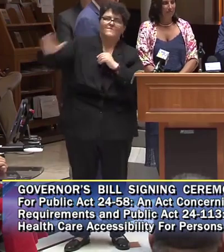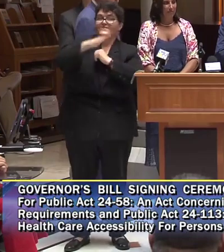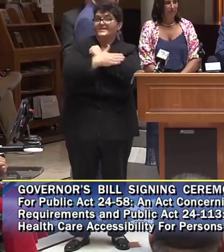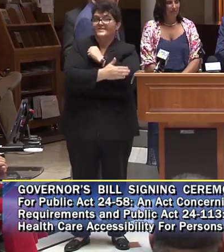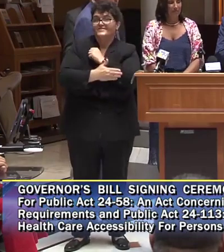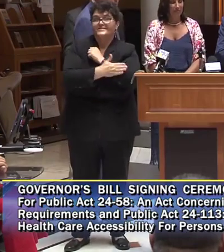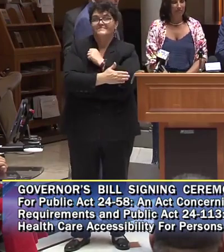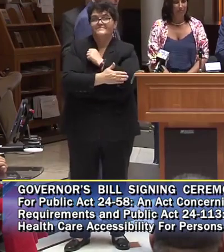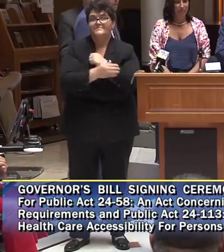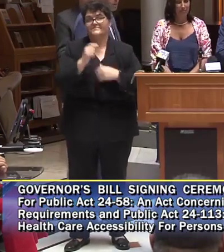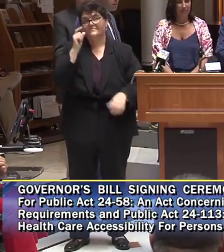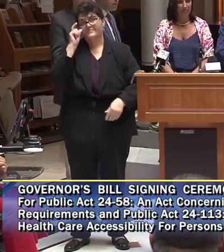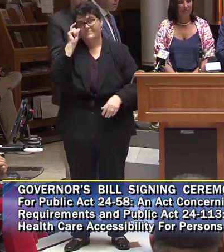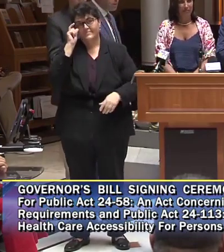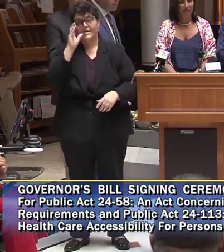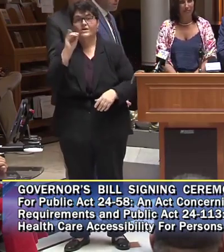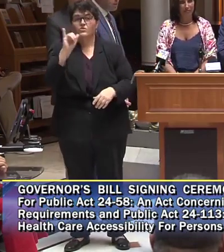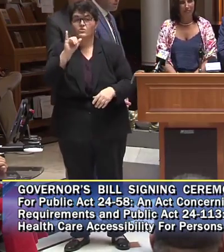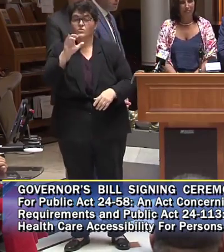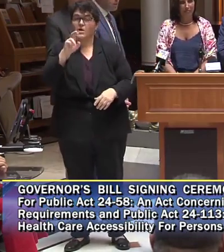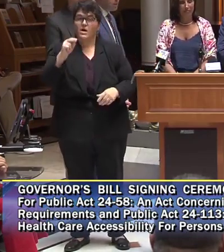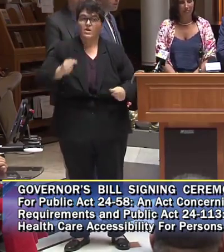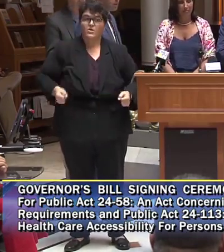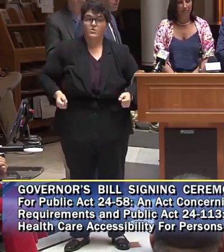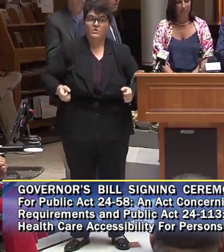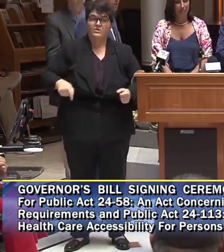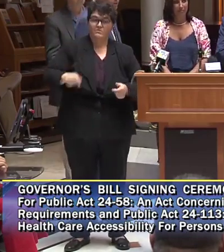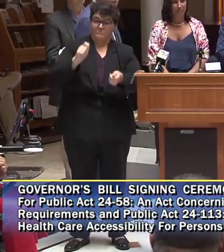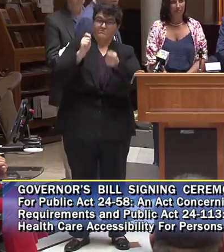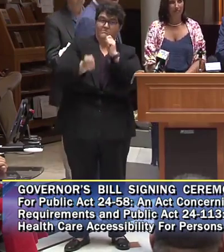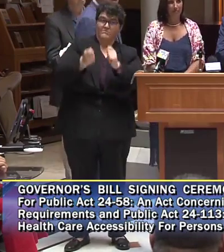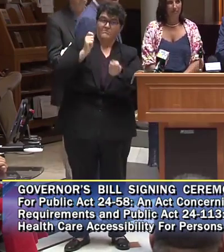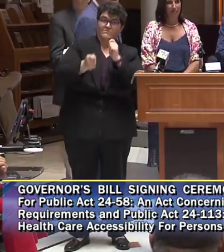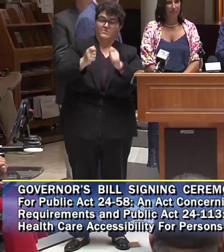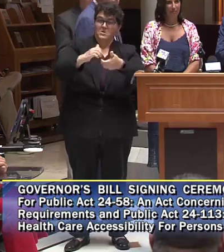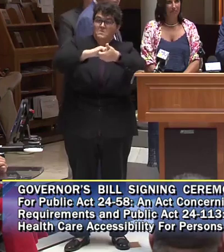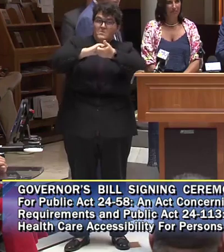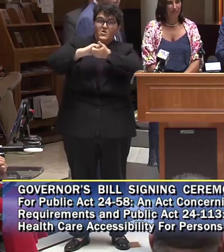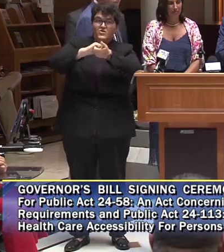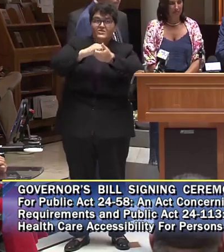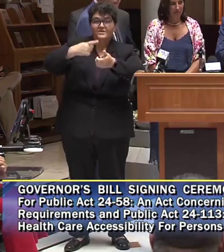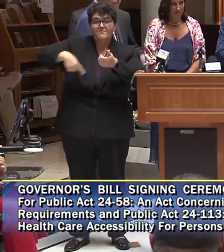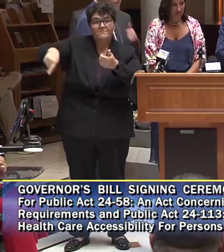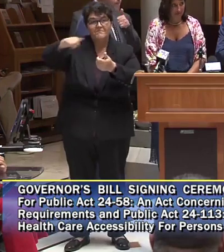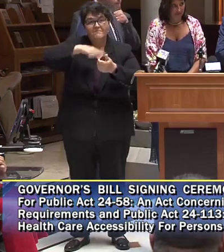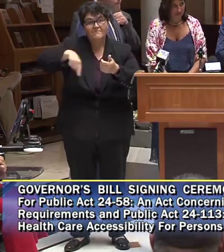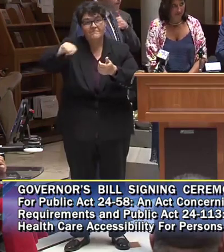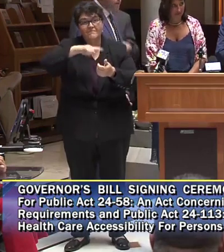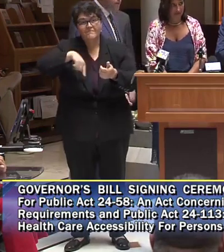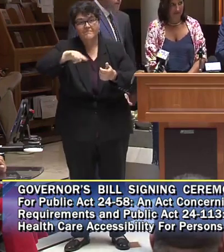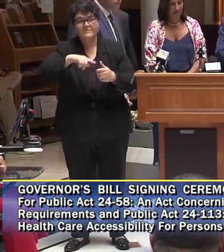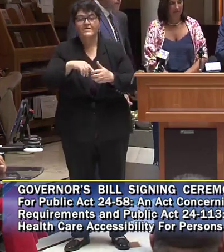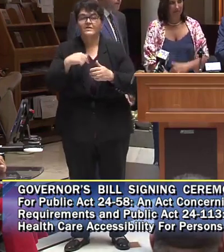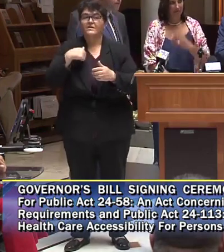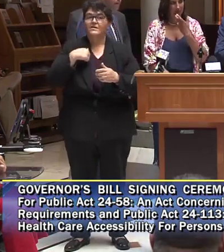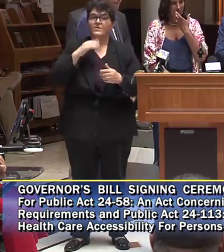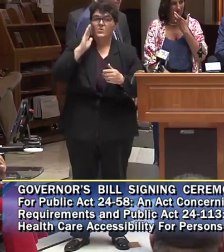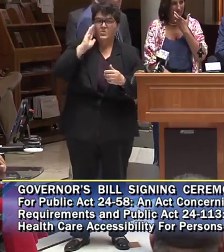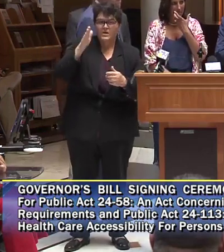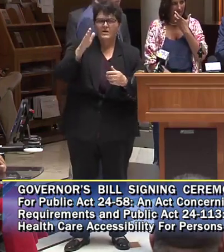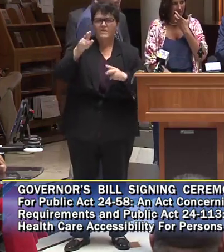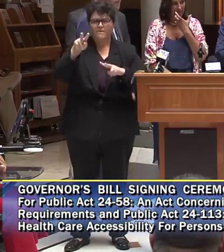Reform Coalition, now led by my colleague Farrah Garland, as they help monitor SB